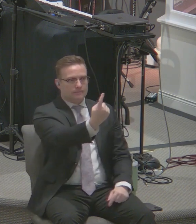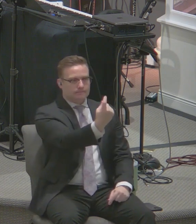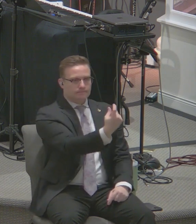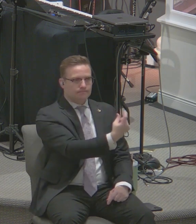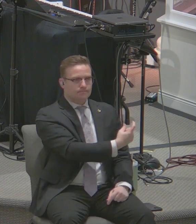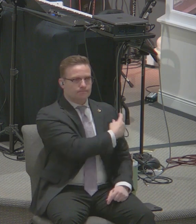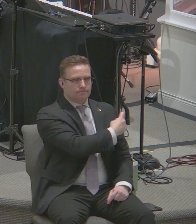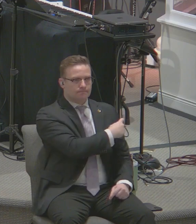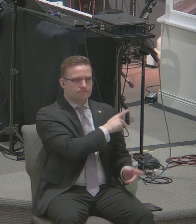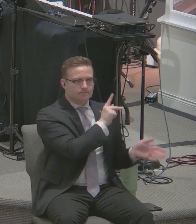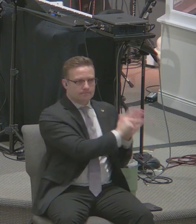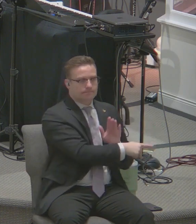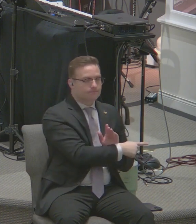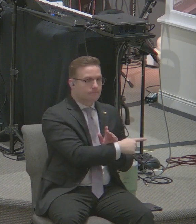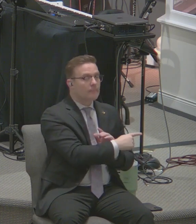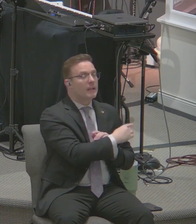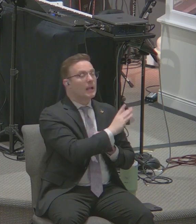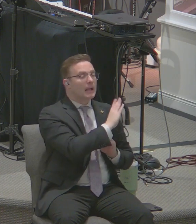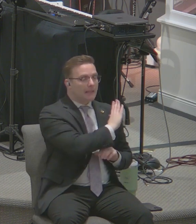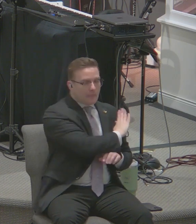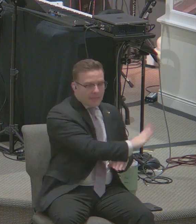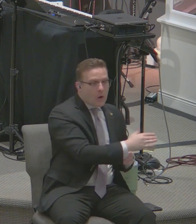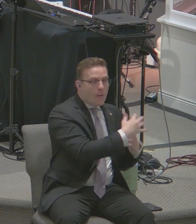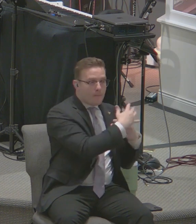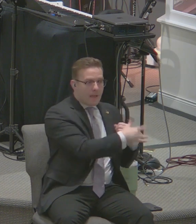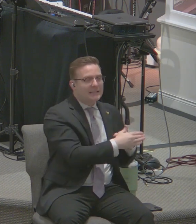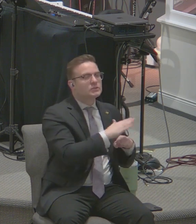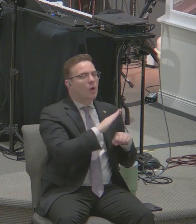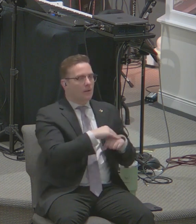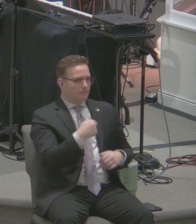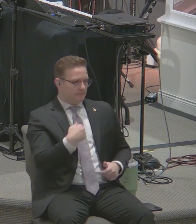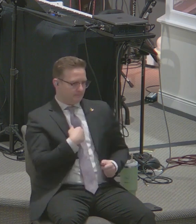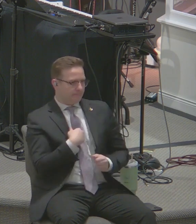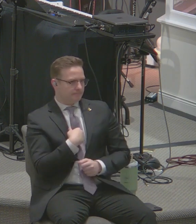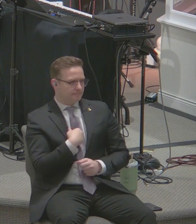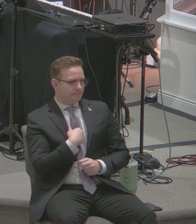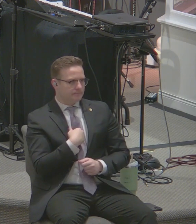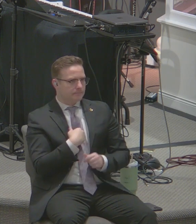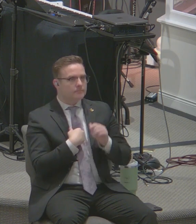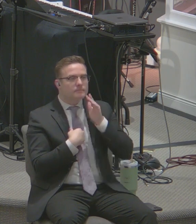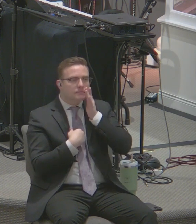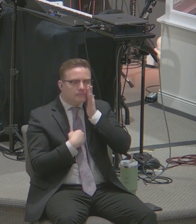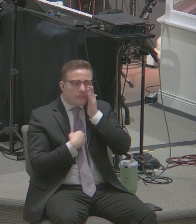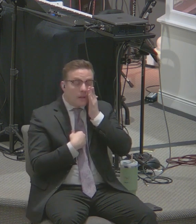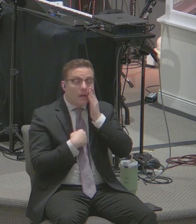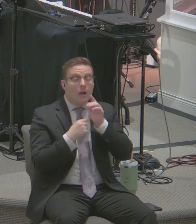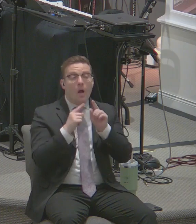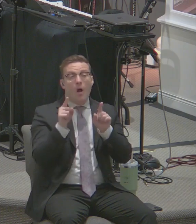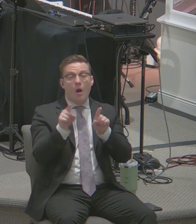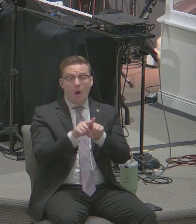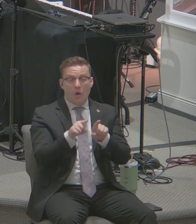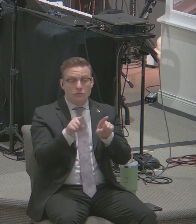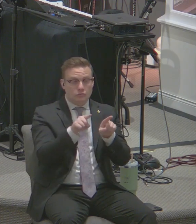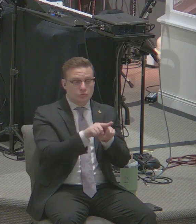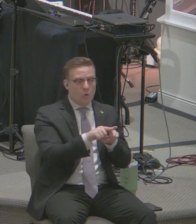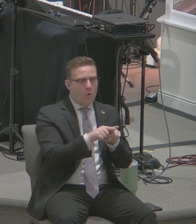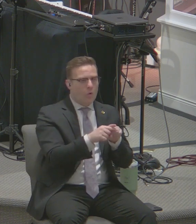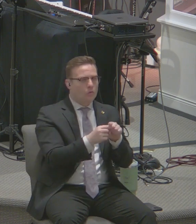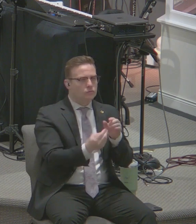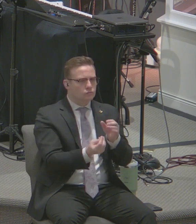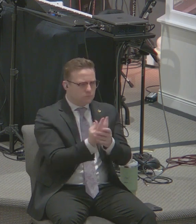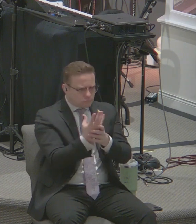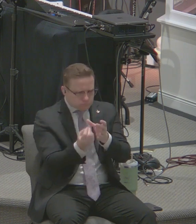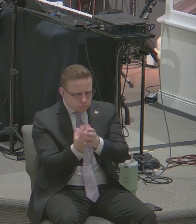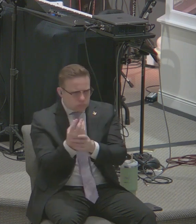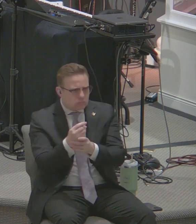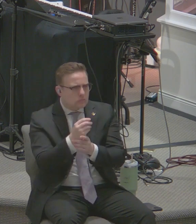They would keep an eye out of what was coming, but there was also crops around the city. That's where the crops were, was around the cities, and they would